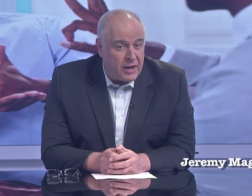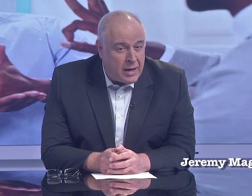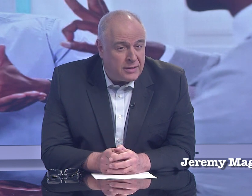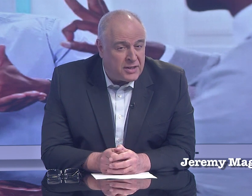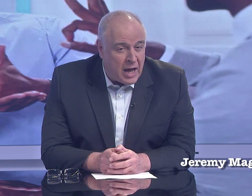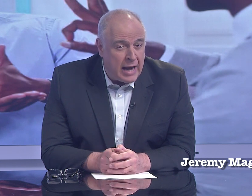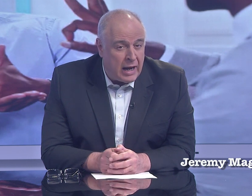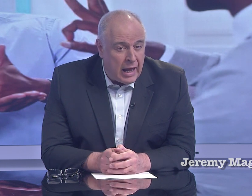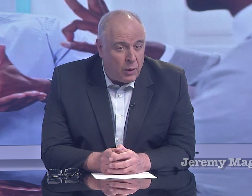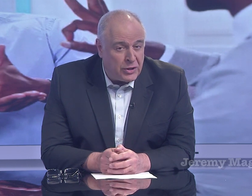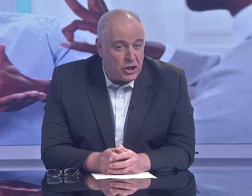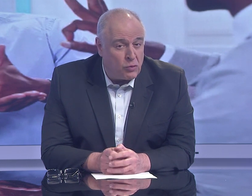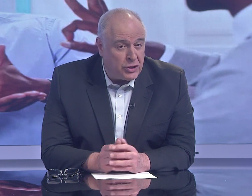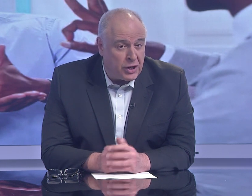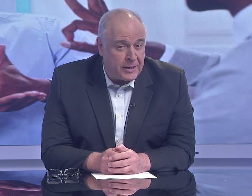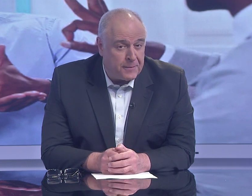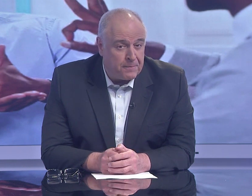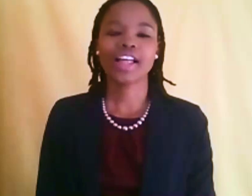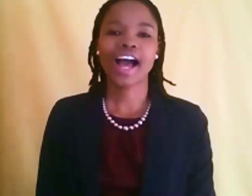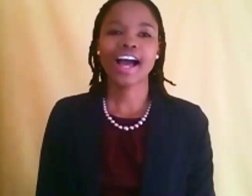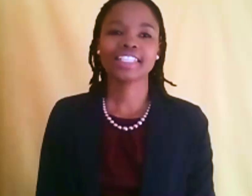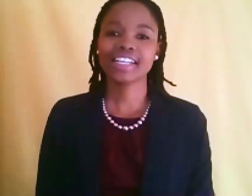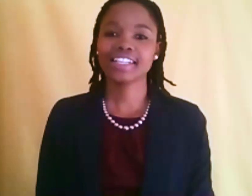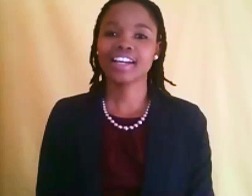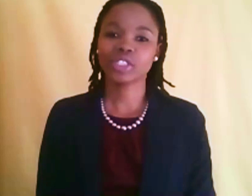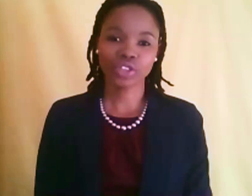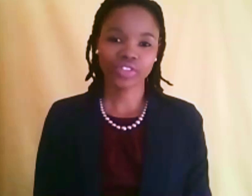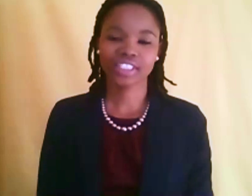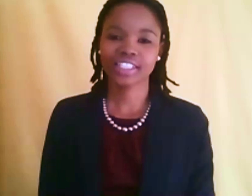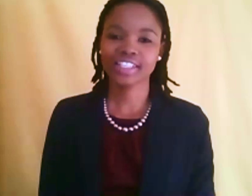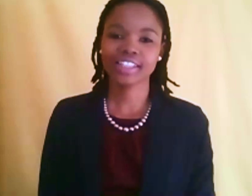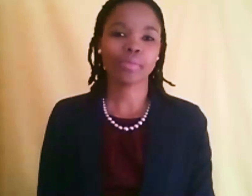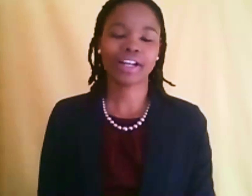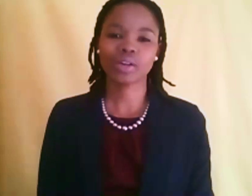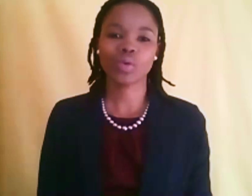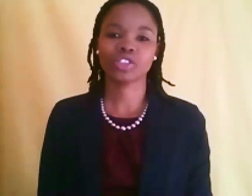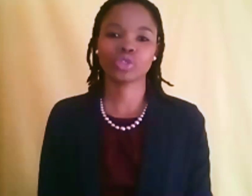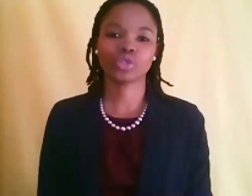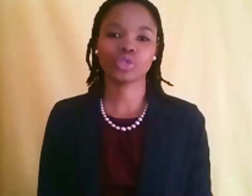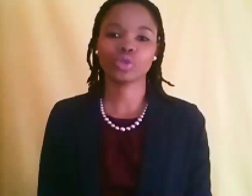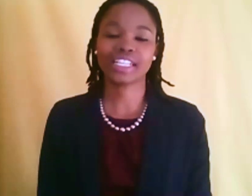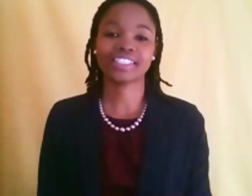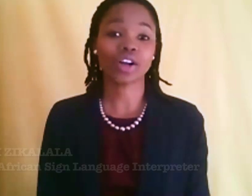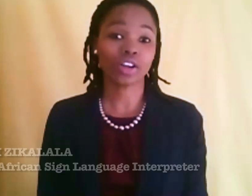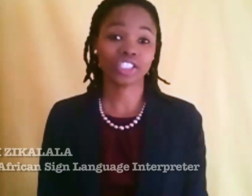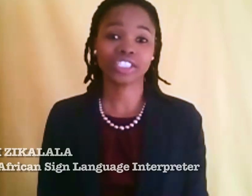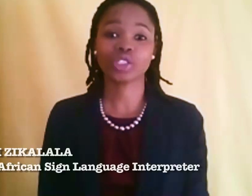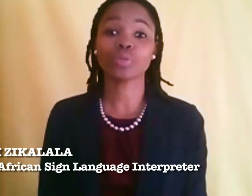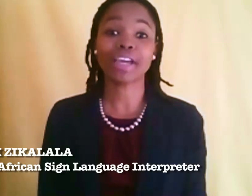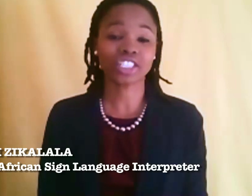in sign language originate? I studied at Woods University. The plan was to study psychology and to major